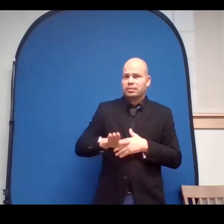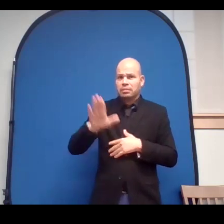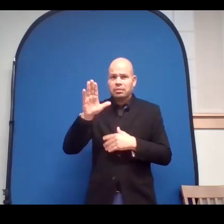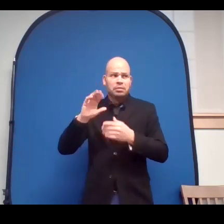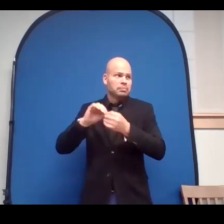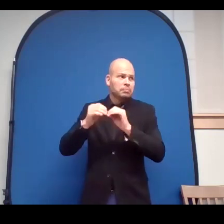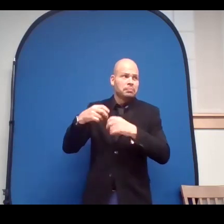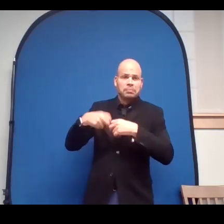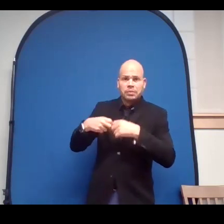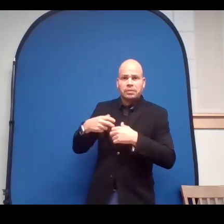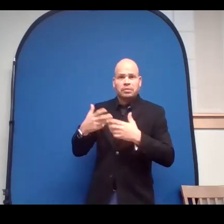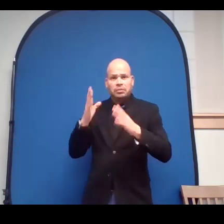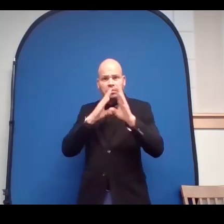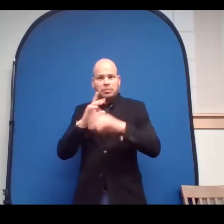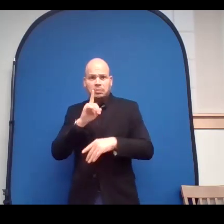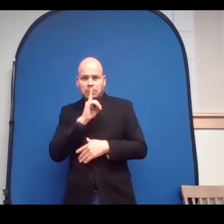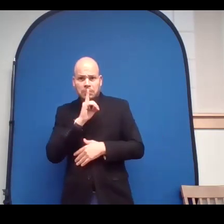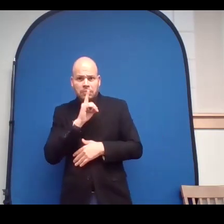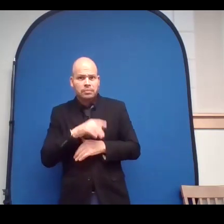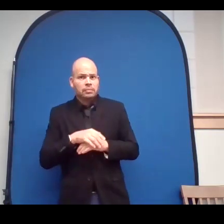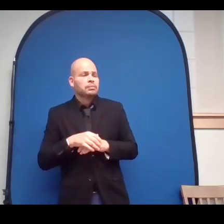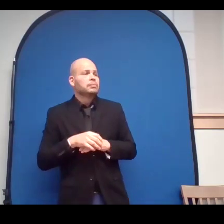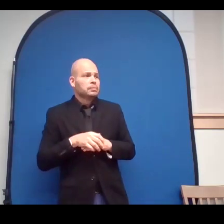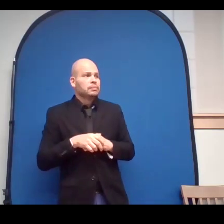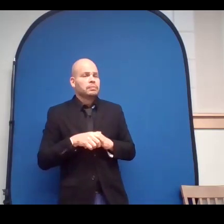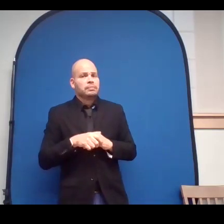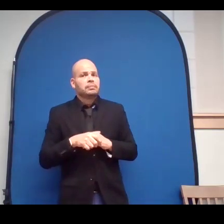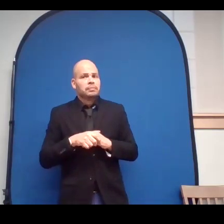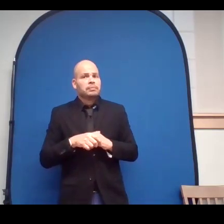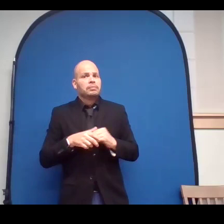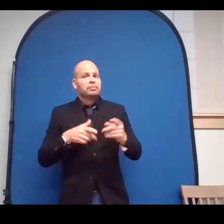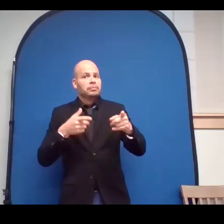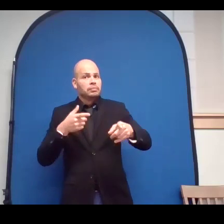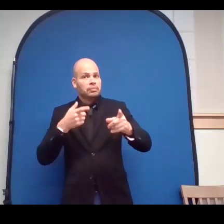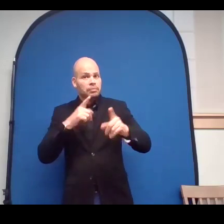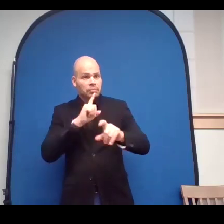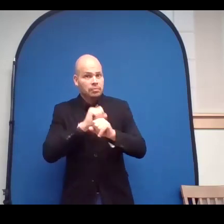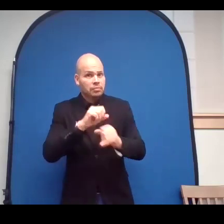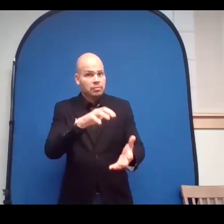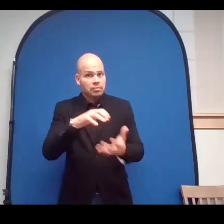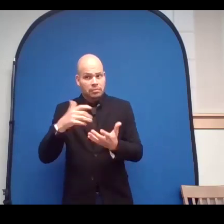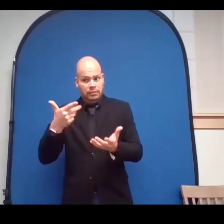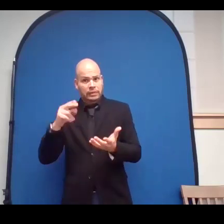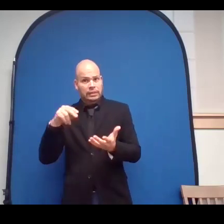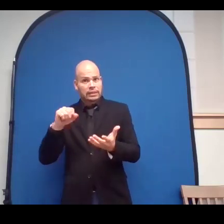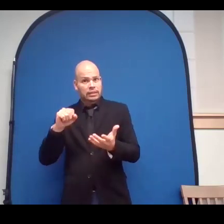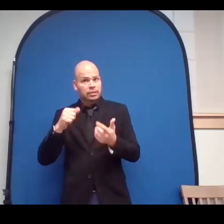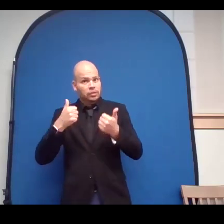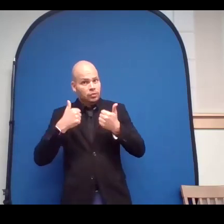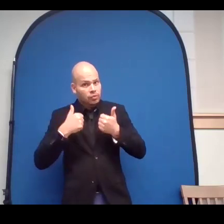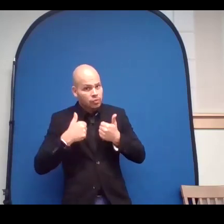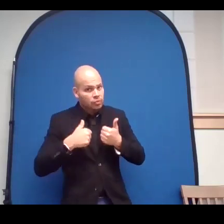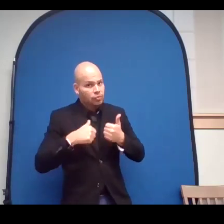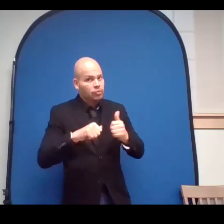do so, sir. They agreed to get the guns or to try to get the guns? From my understanding, from speaking with Staff Sergeant Hodgson, they agreed to remove